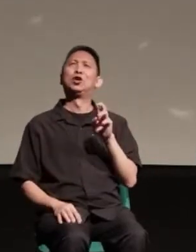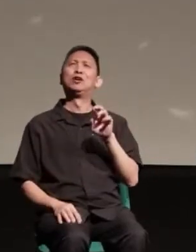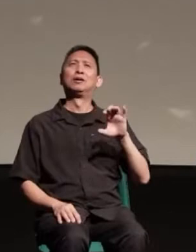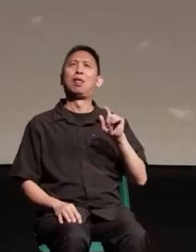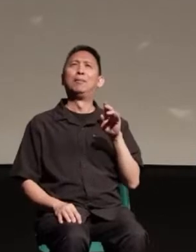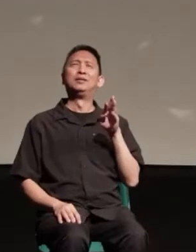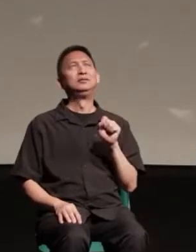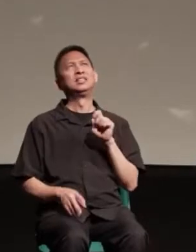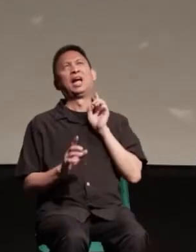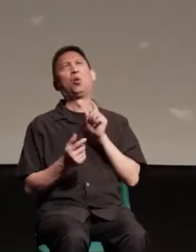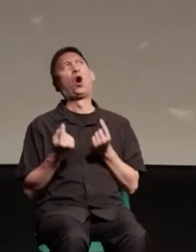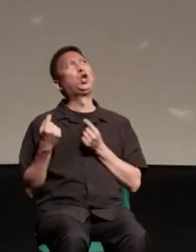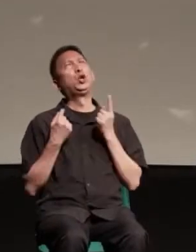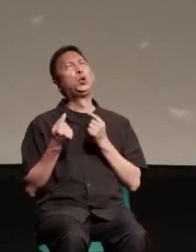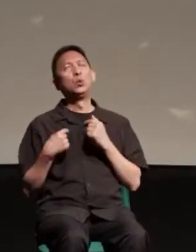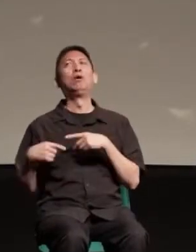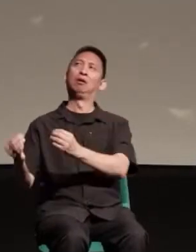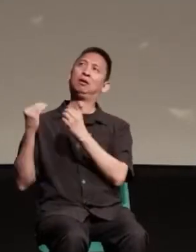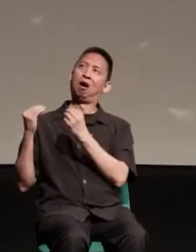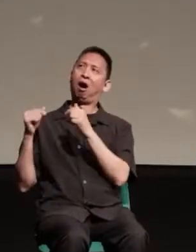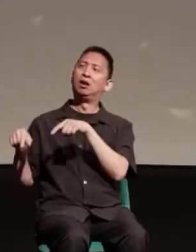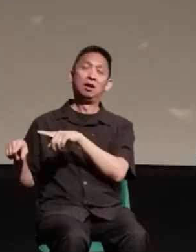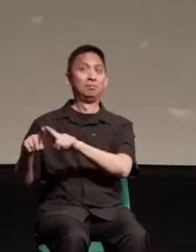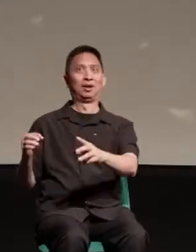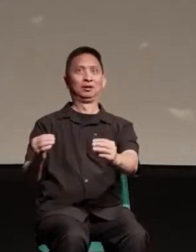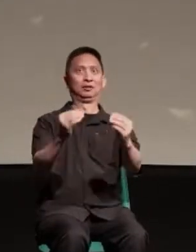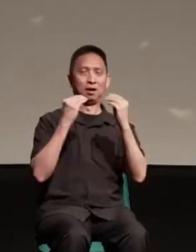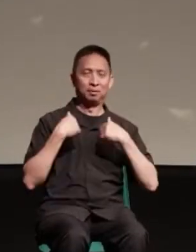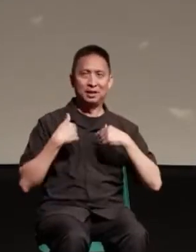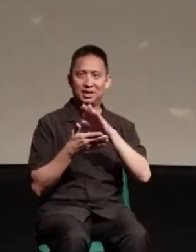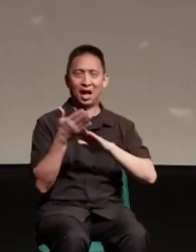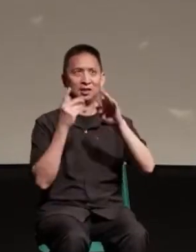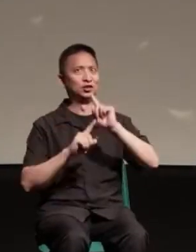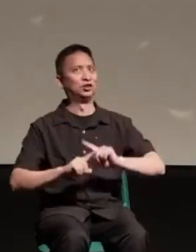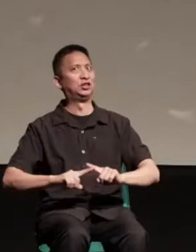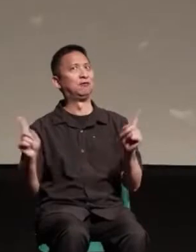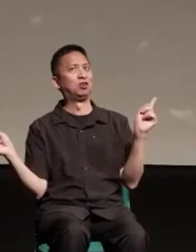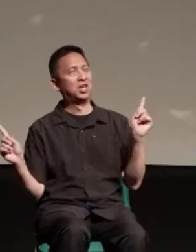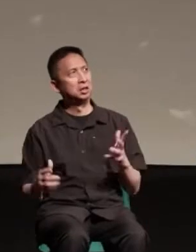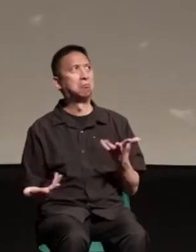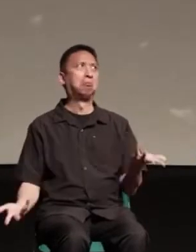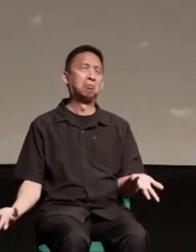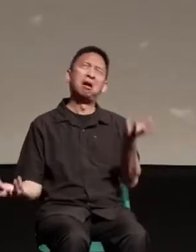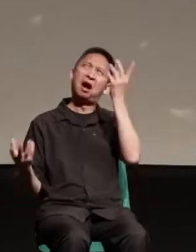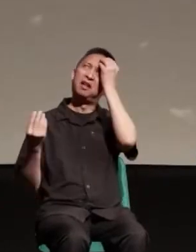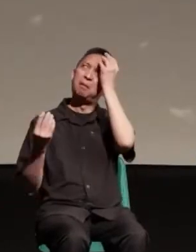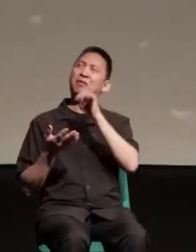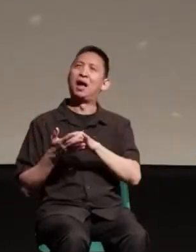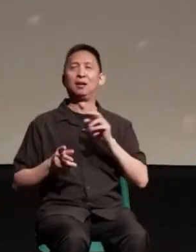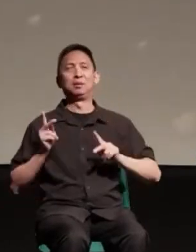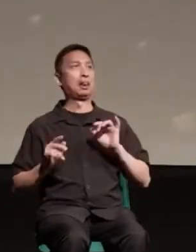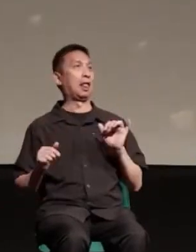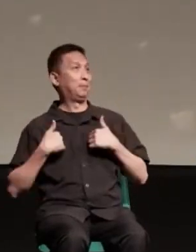rudely retaught to me in college. So I think about that all the time for viewers like us. We're